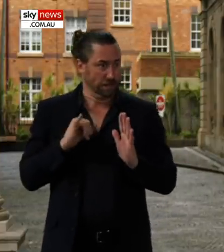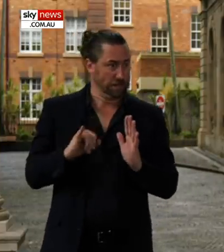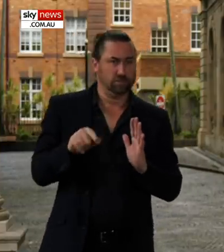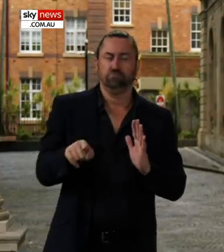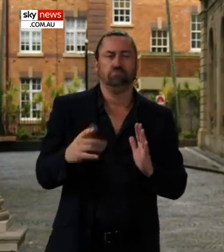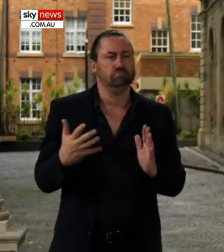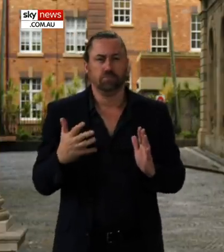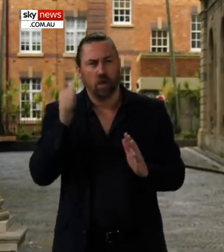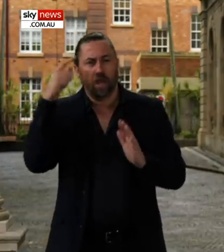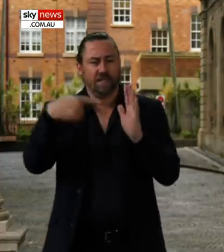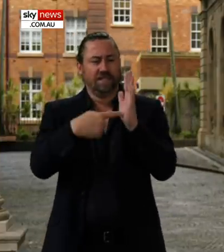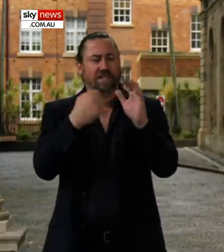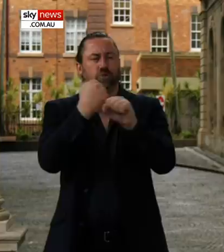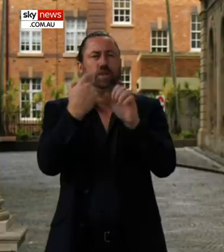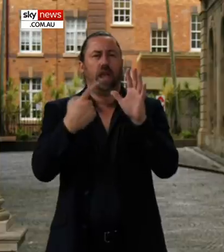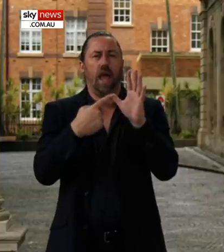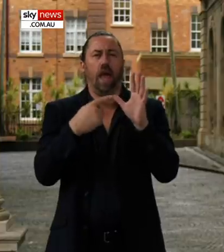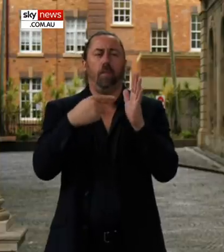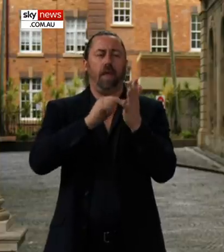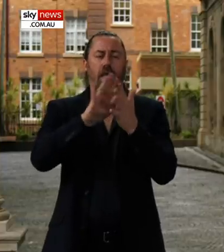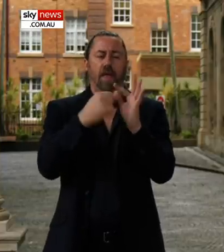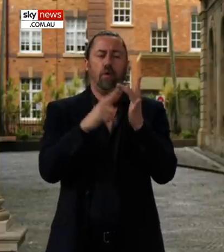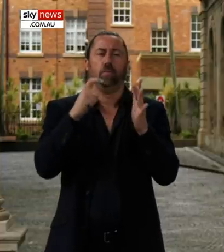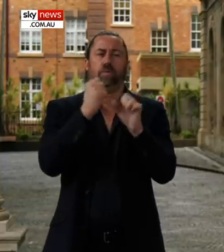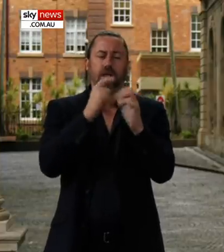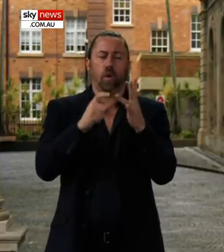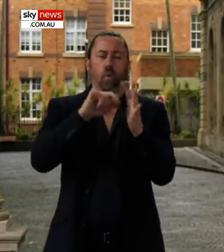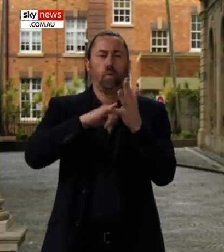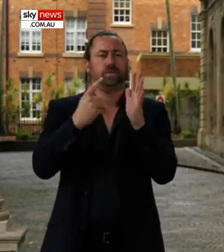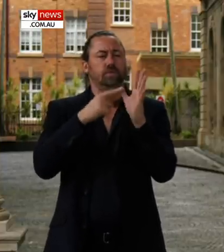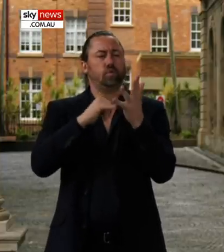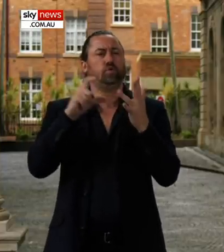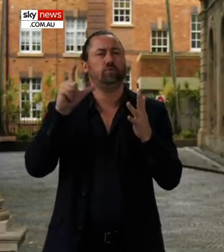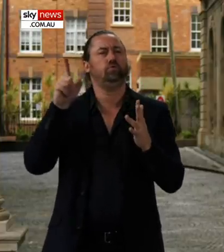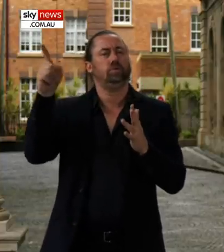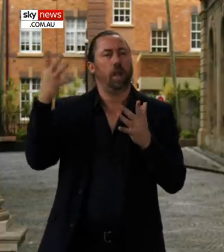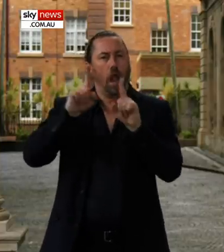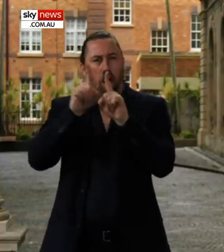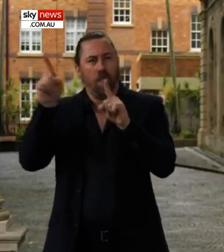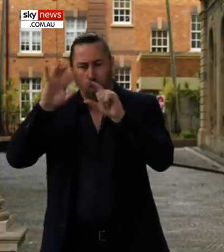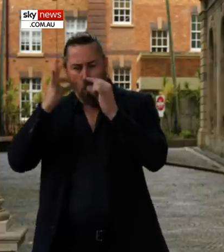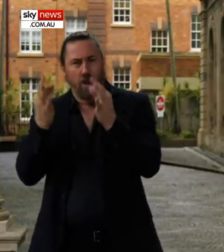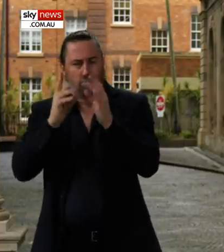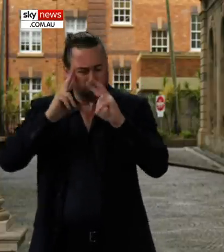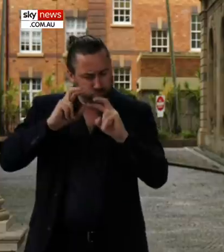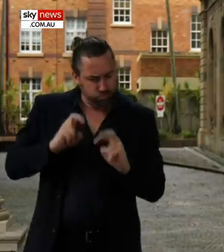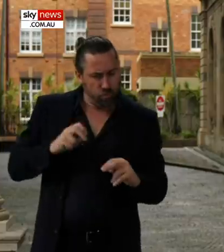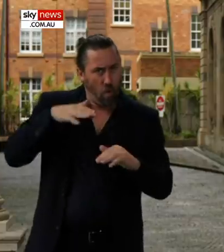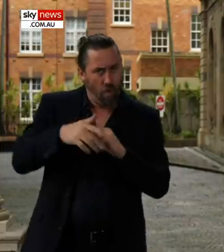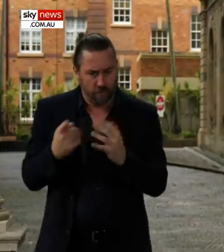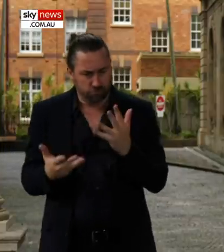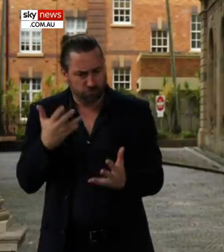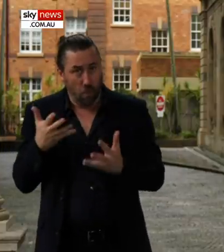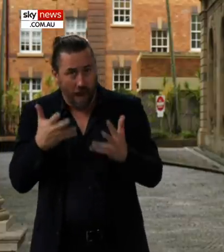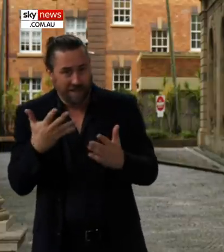the Therapeutic Goods Administration has said all along, that there is a risk category there in relation to